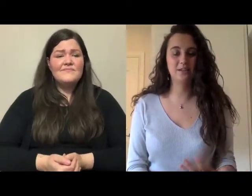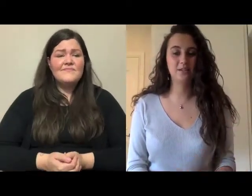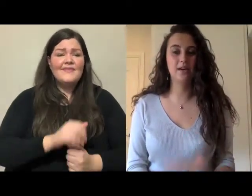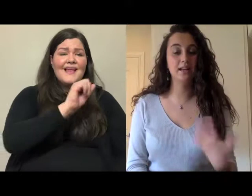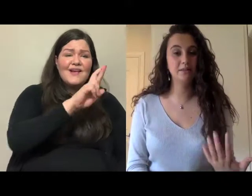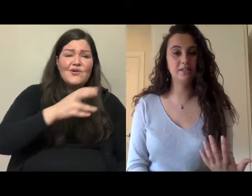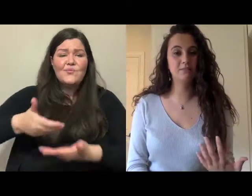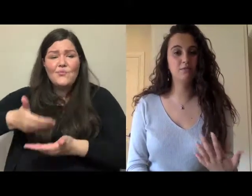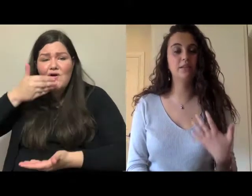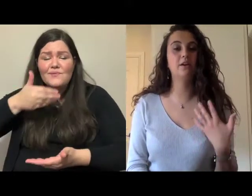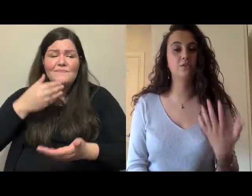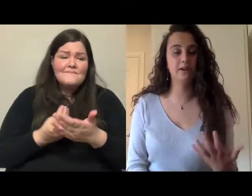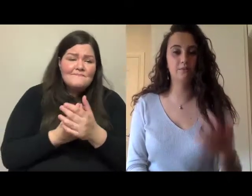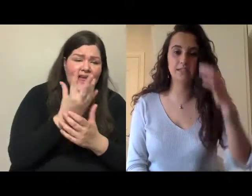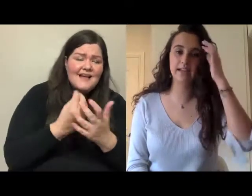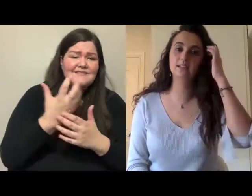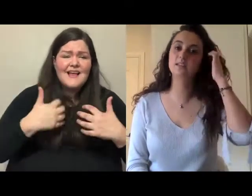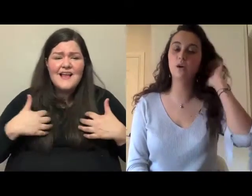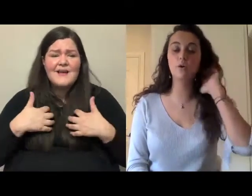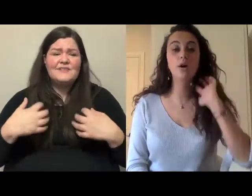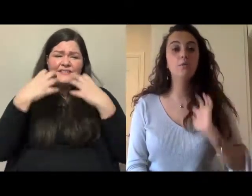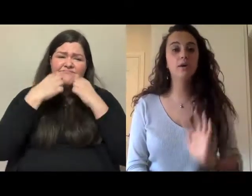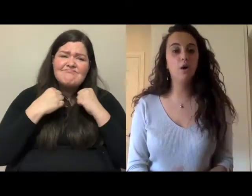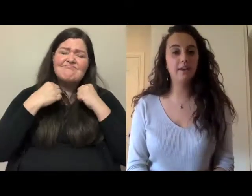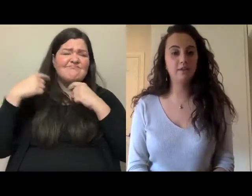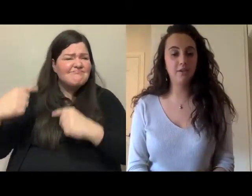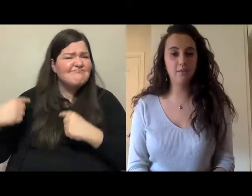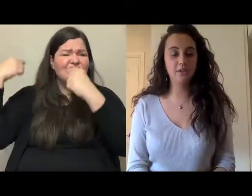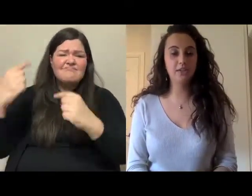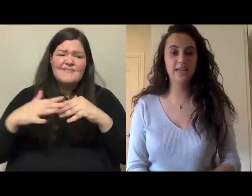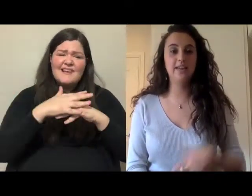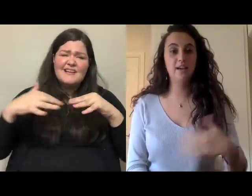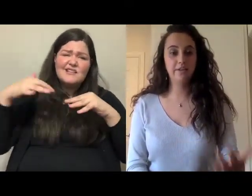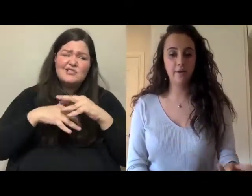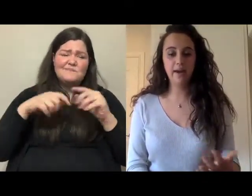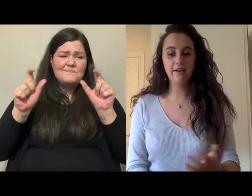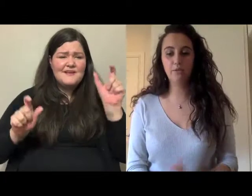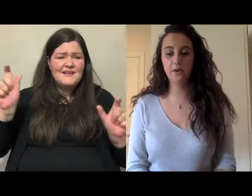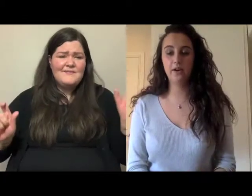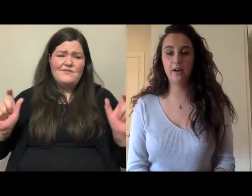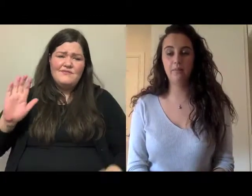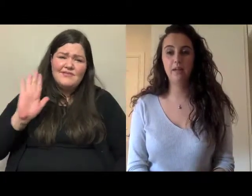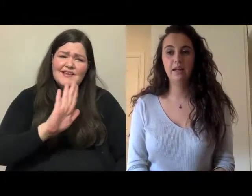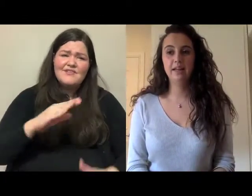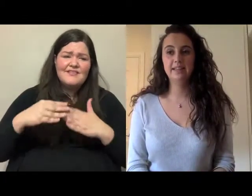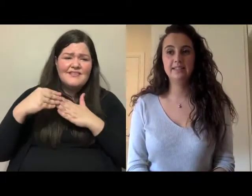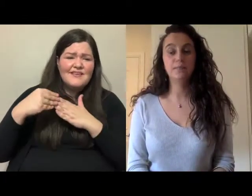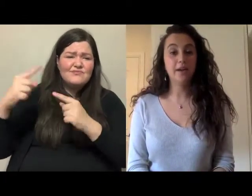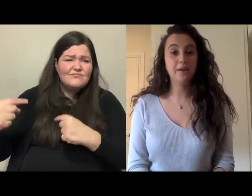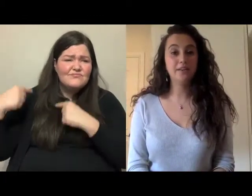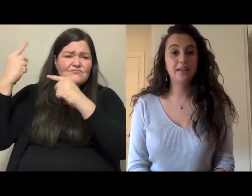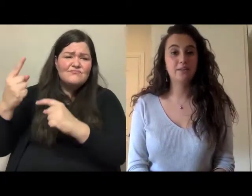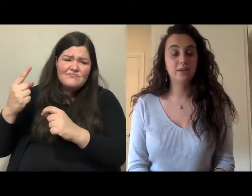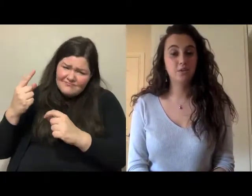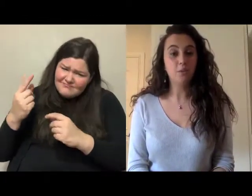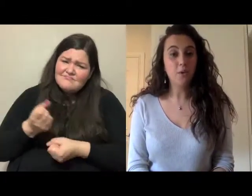as also a climate justice movement, are trying to protect. So we're walking very much in their path. We're